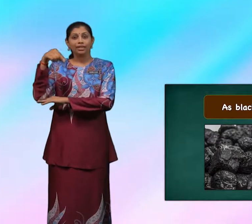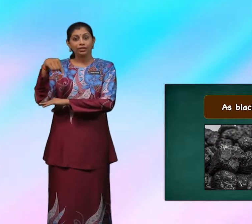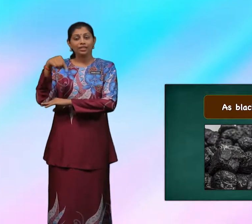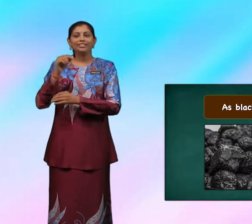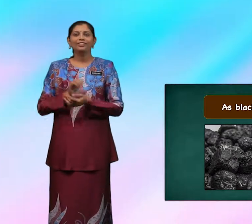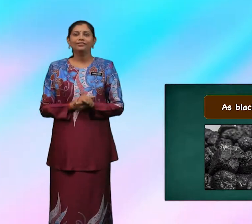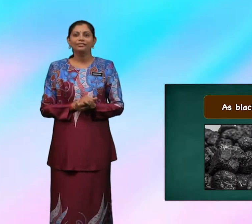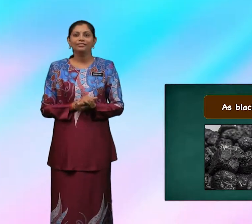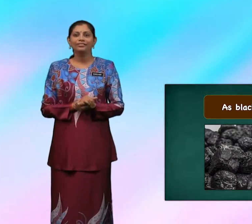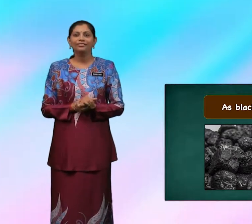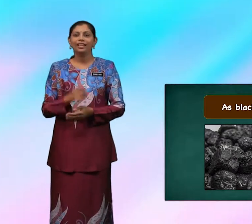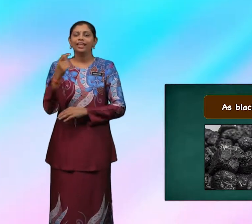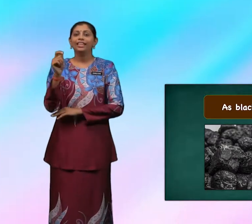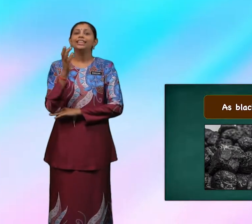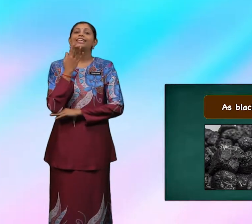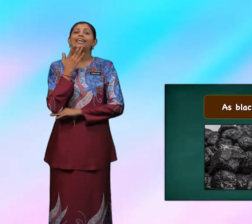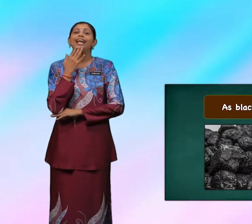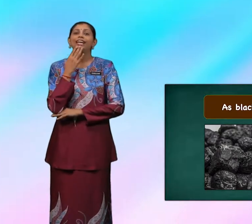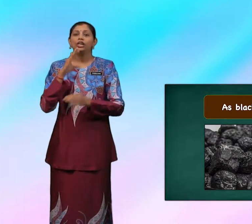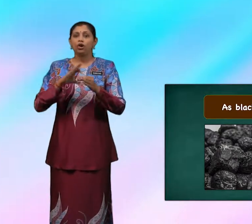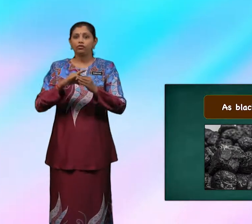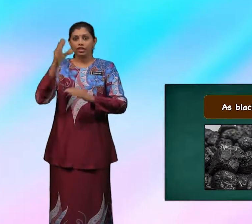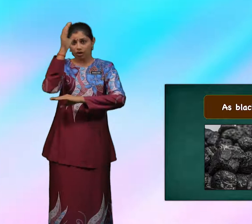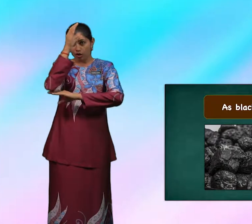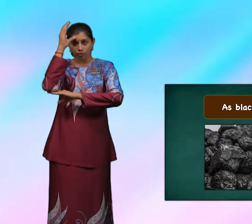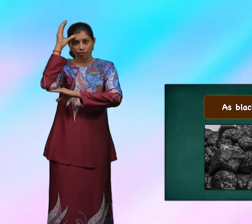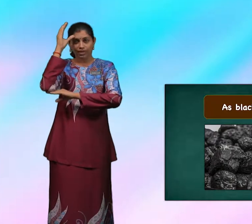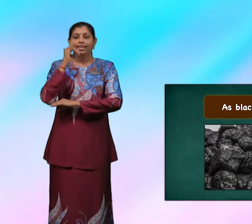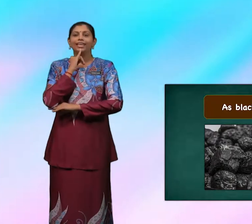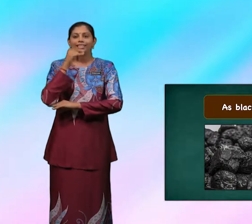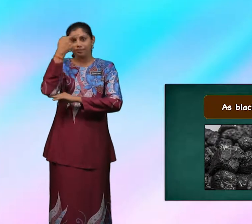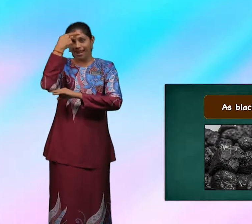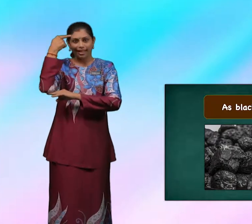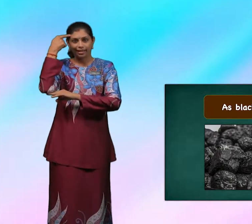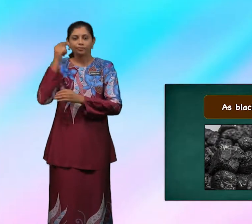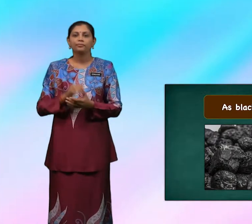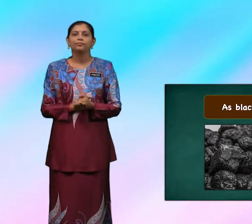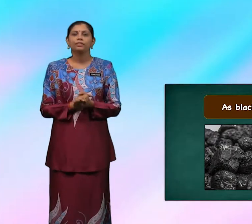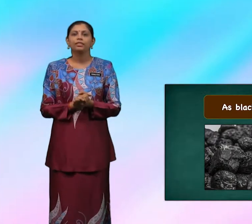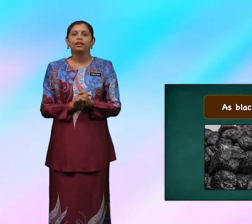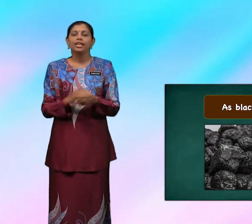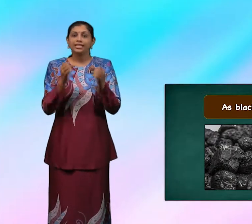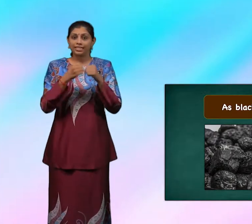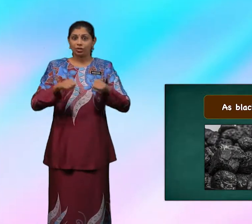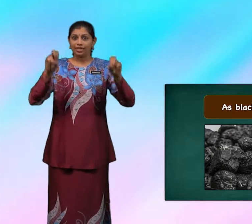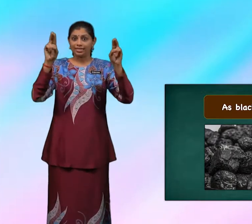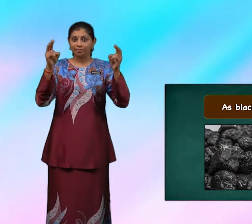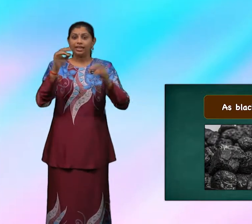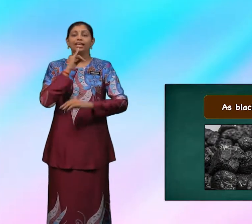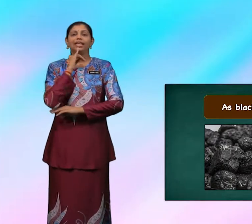barbecue also. The color of the coal is black. So the simile